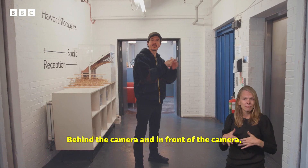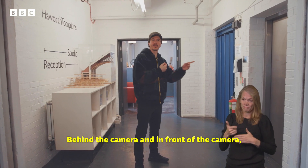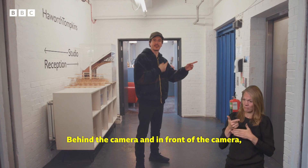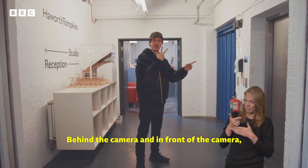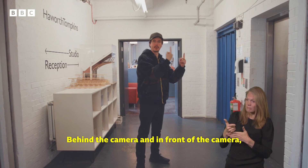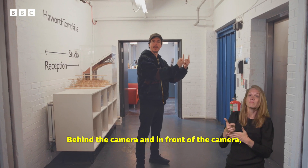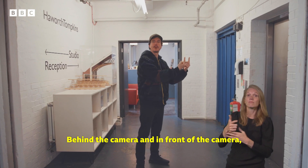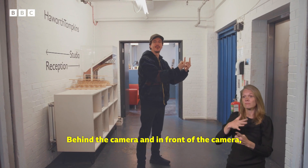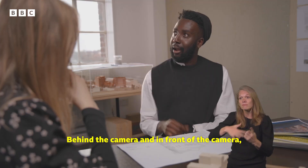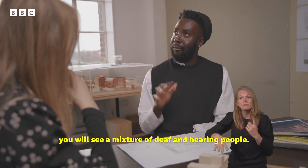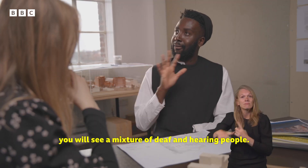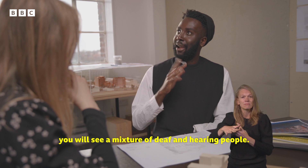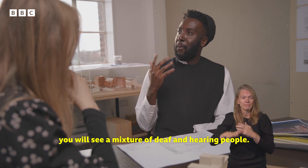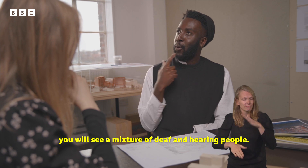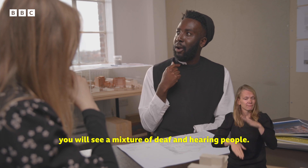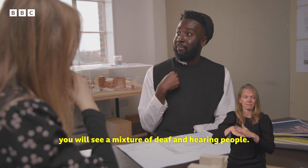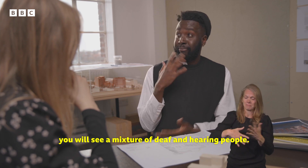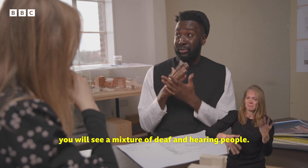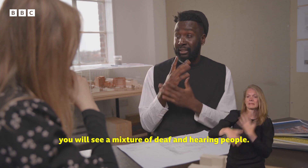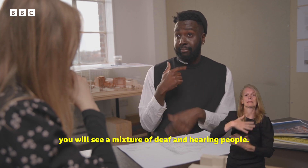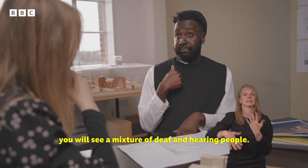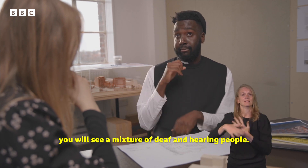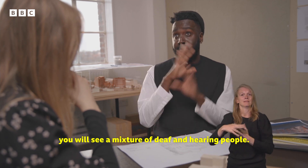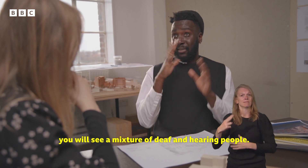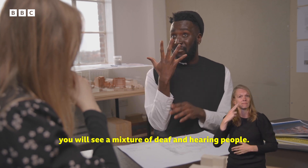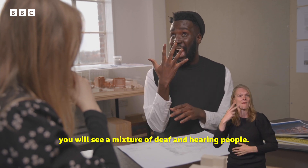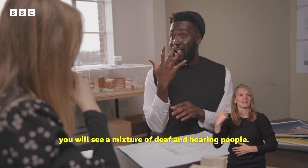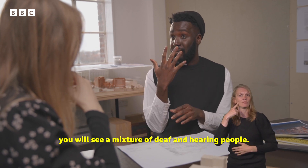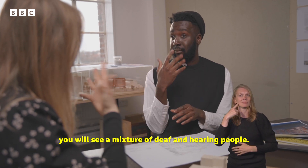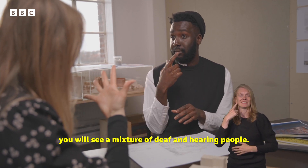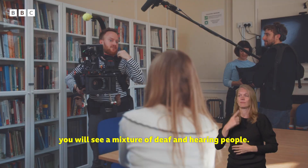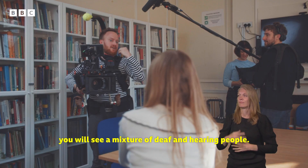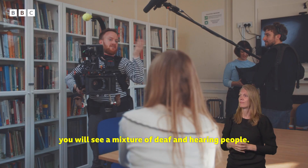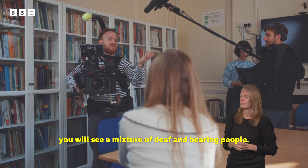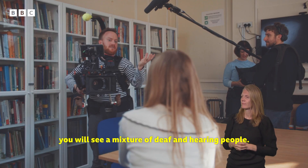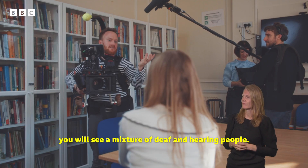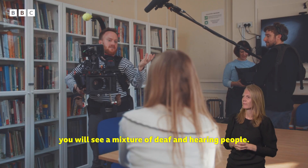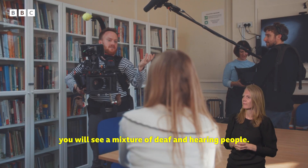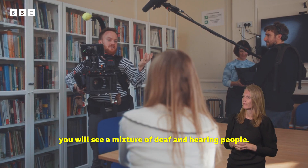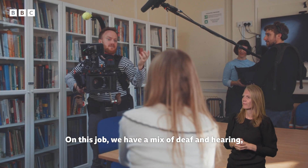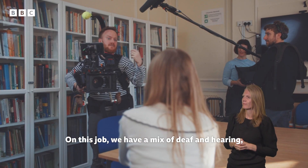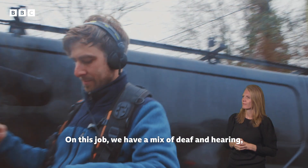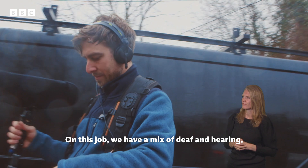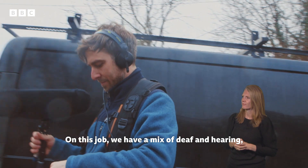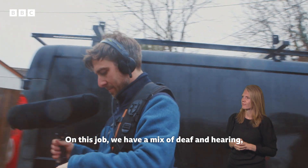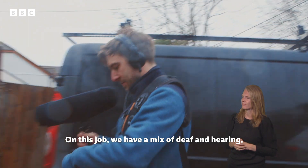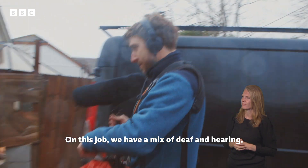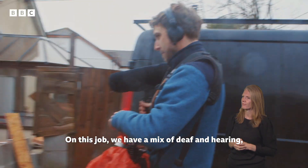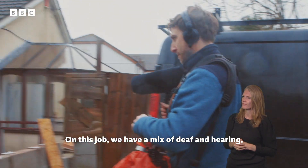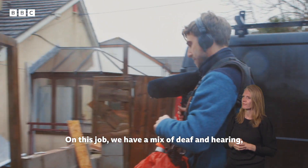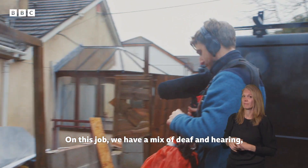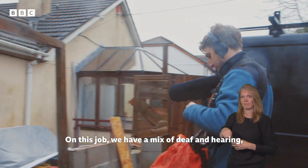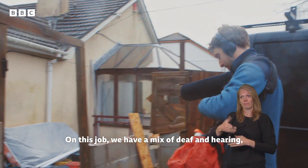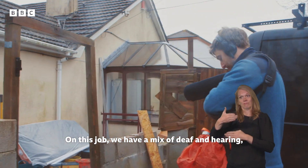Behind the camera and in front of the camera, you will see a mixture of deaf and hearing people. On this job, we have a